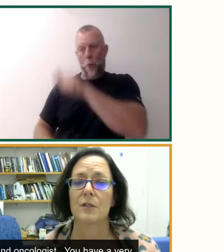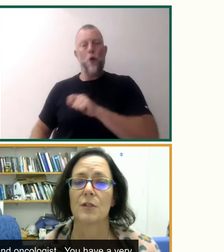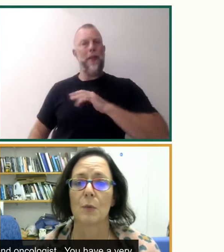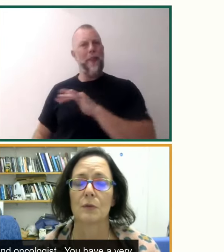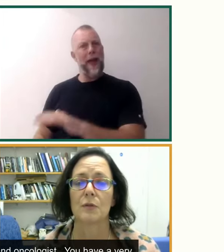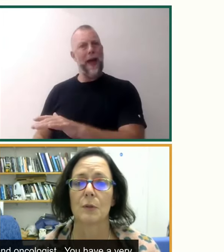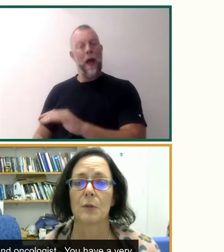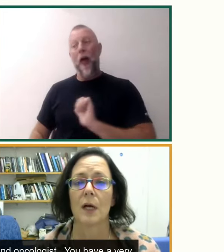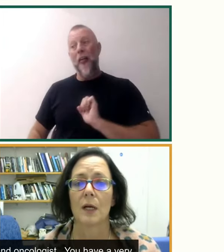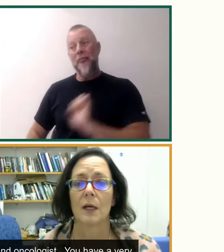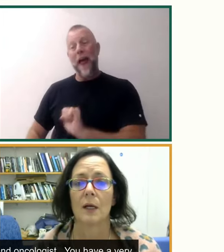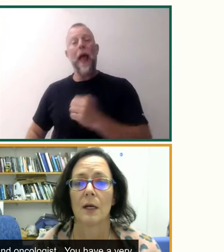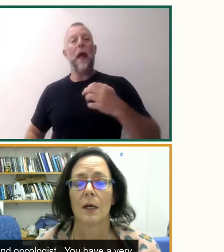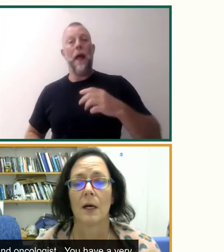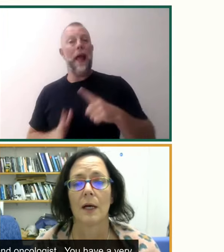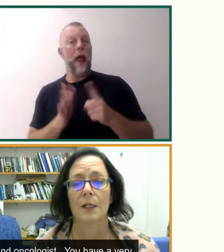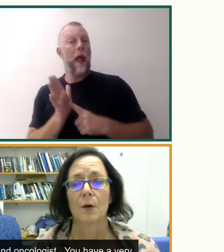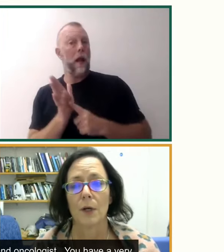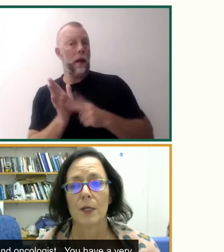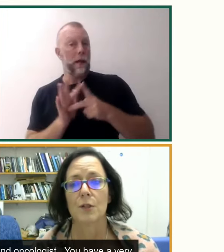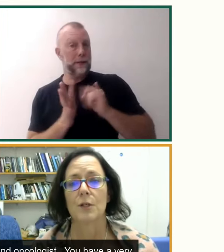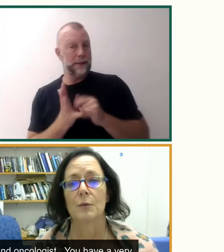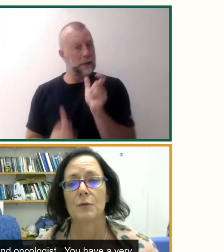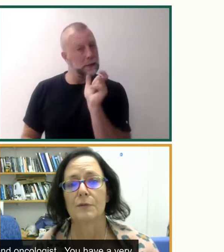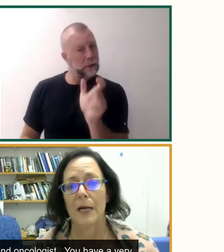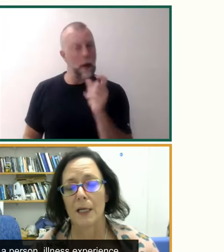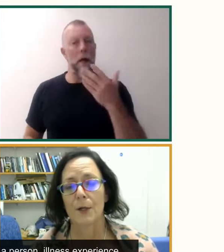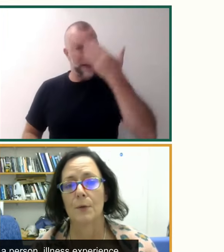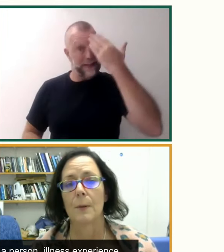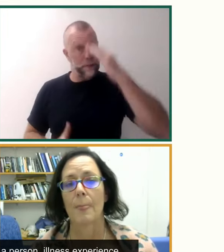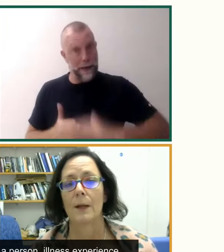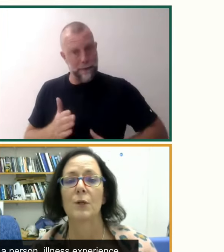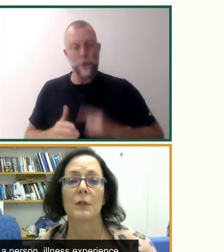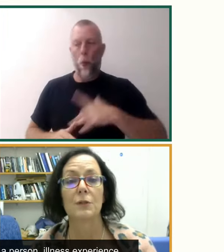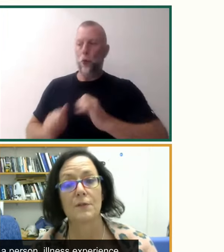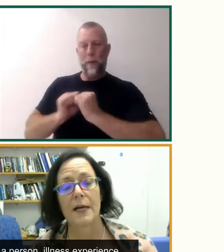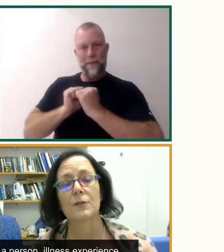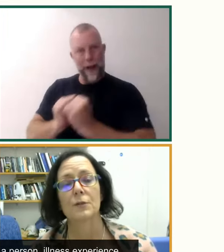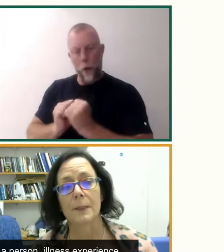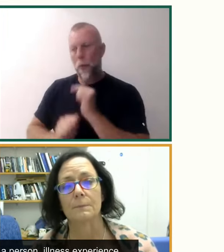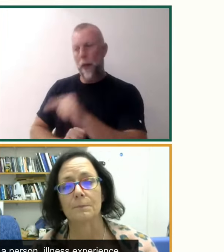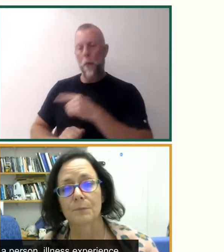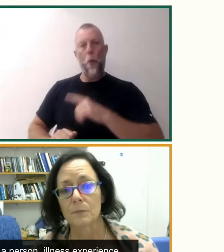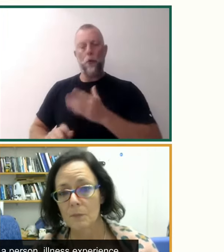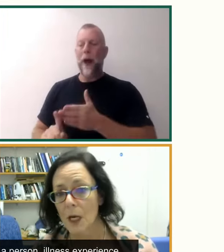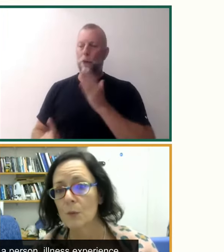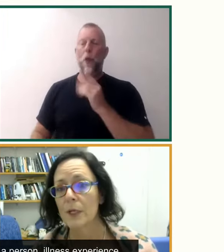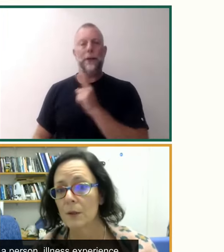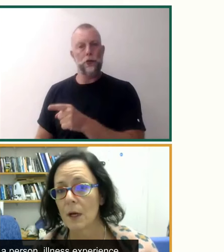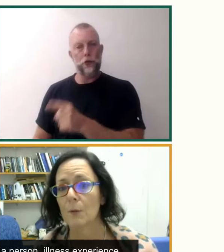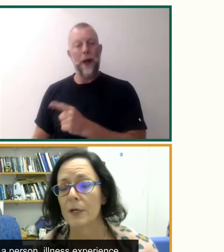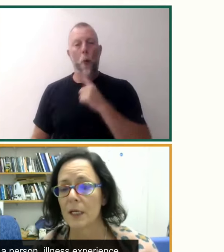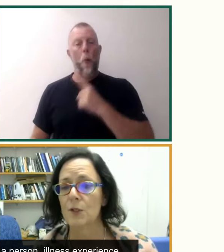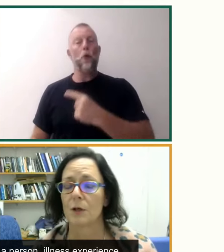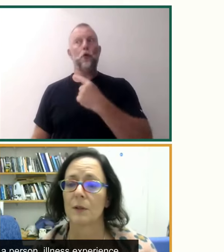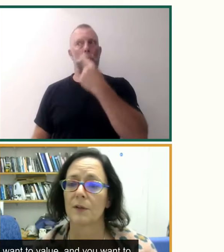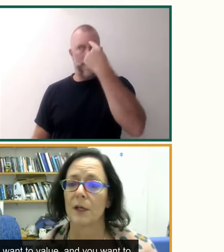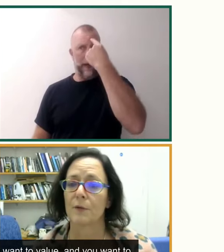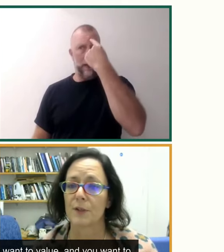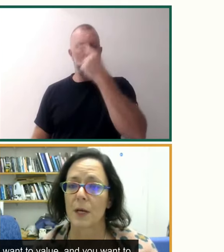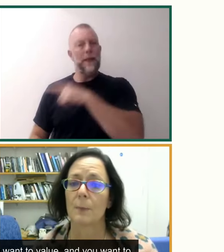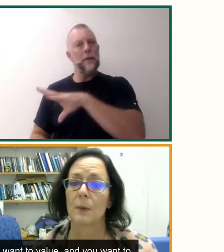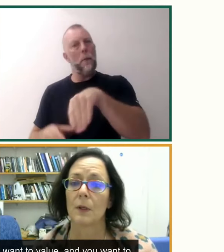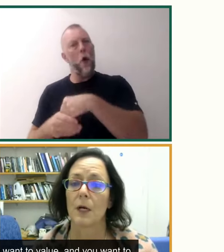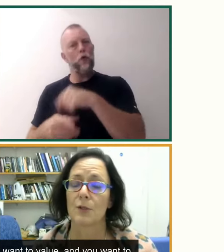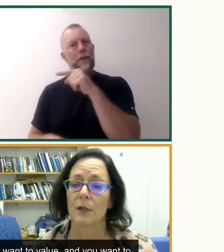illness experience you want to acknowledge and you want to value and you want to factor in. And we really